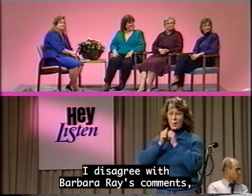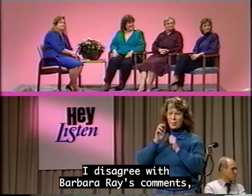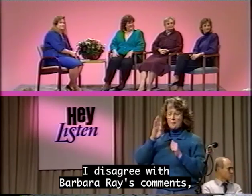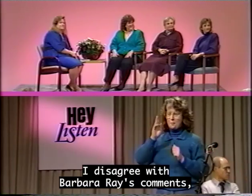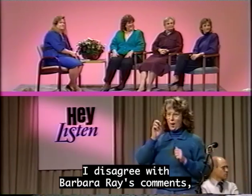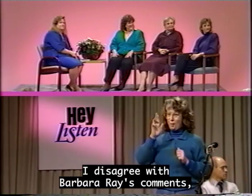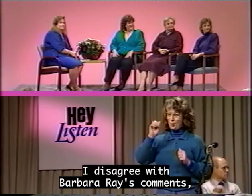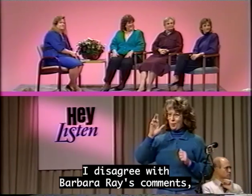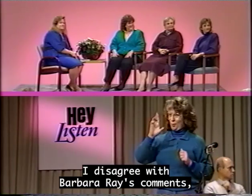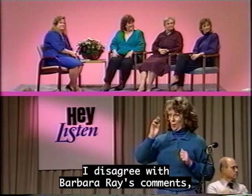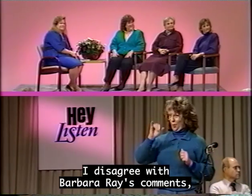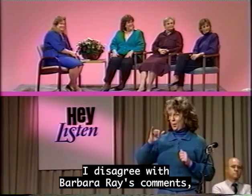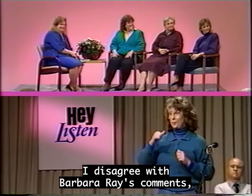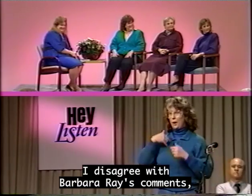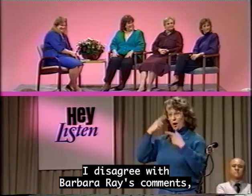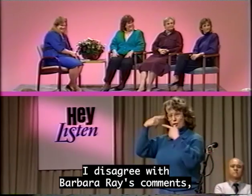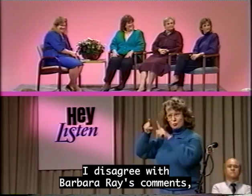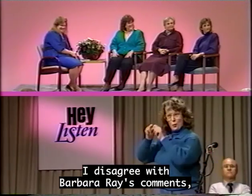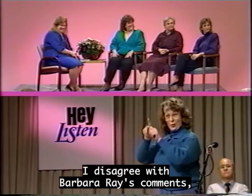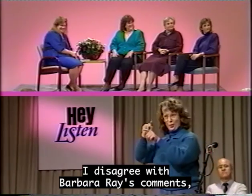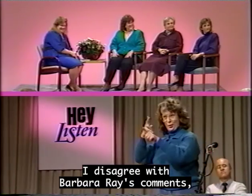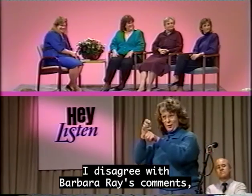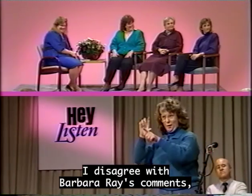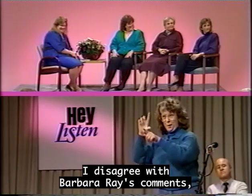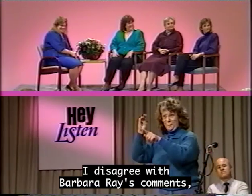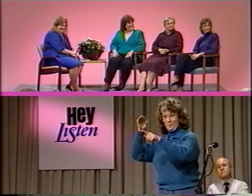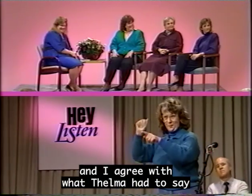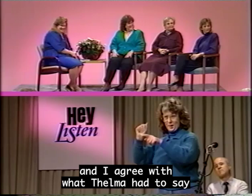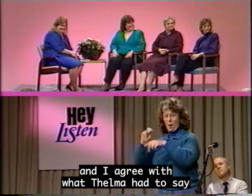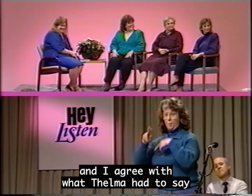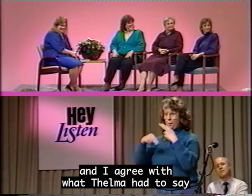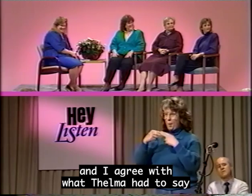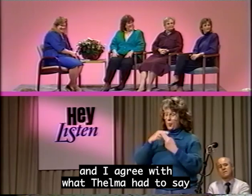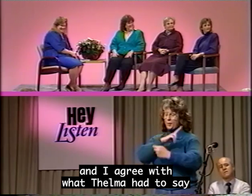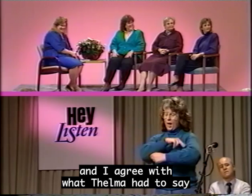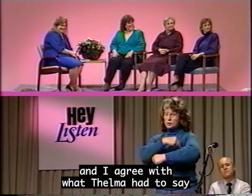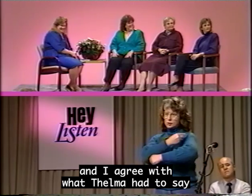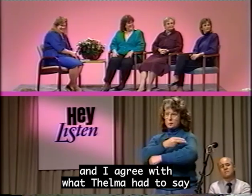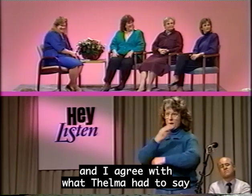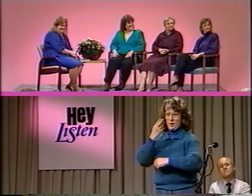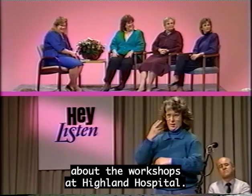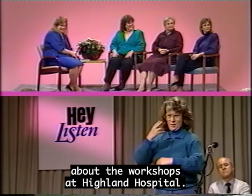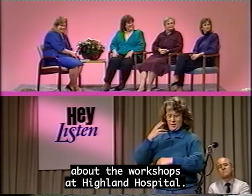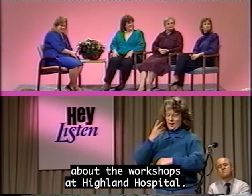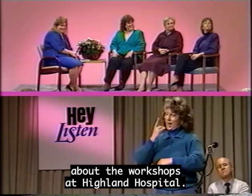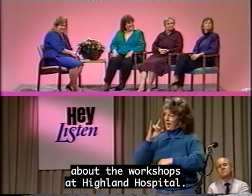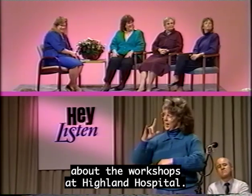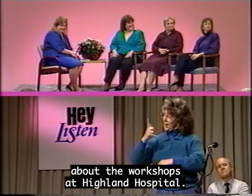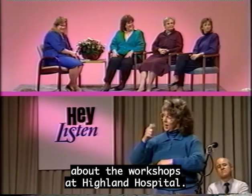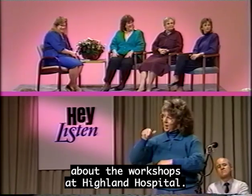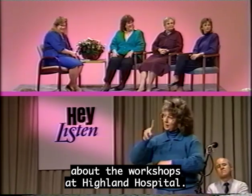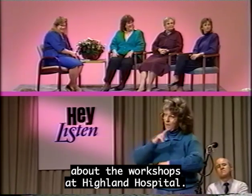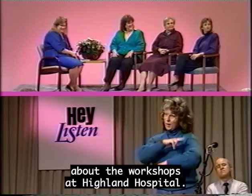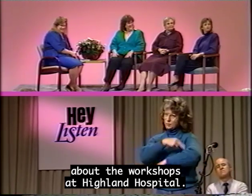I disagree with Barbara Ray's comments, and I agree with what Thelma had to say about the workshops at Highland Hospital.